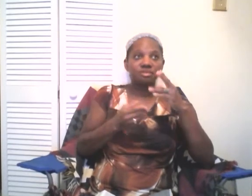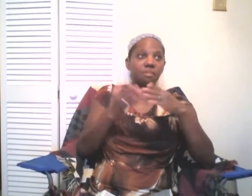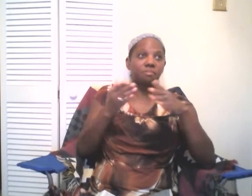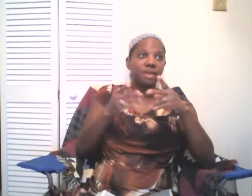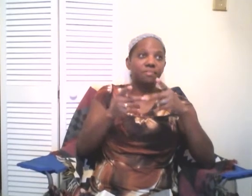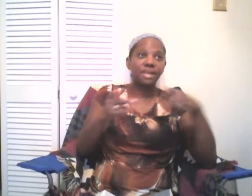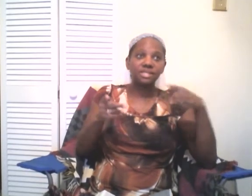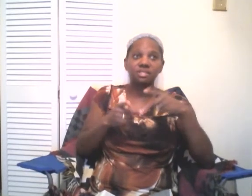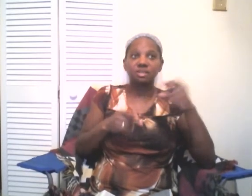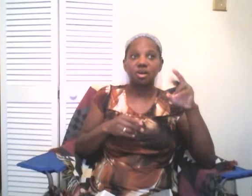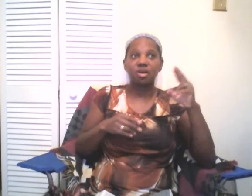Some places are